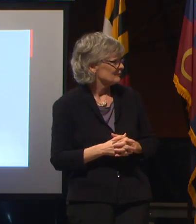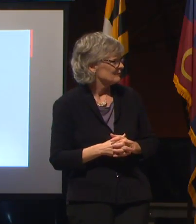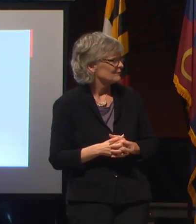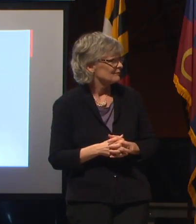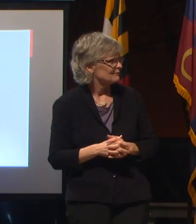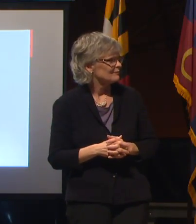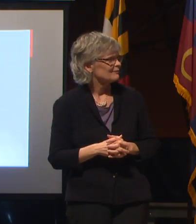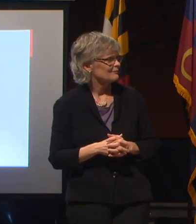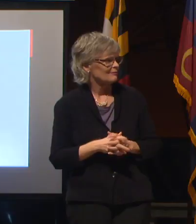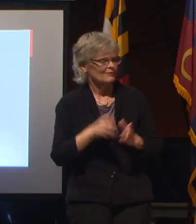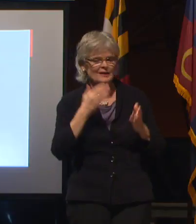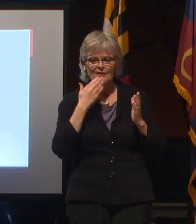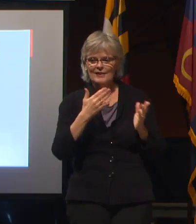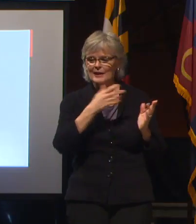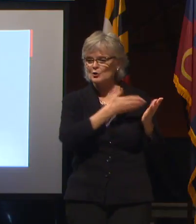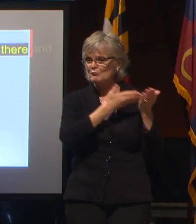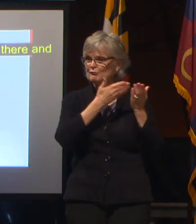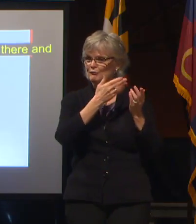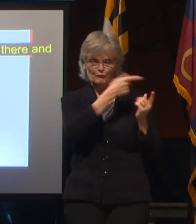there, for helping us.